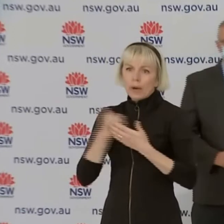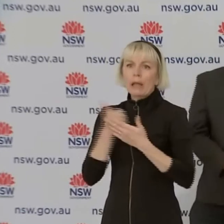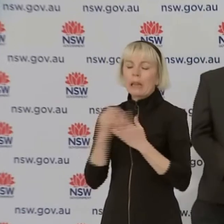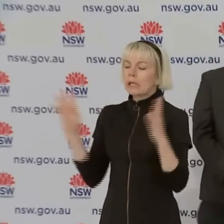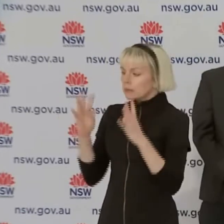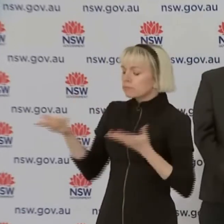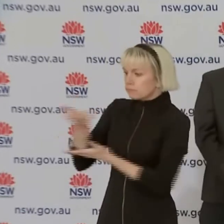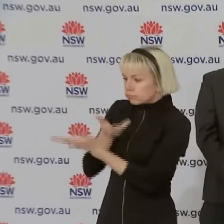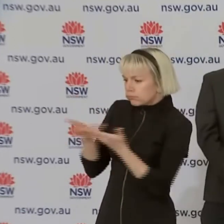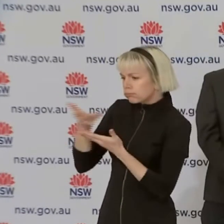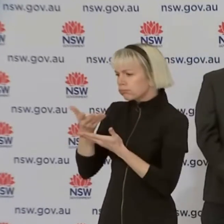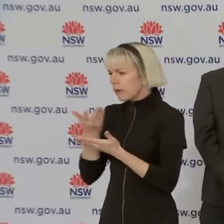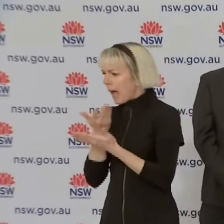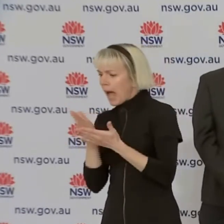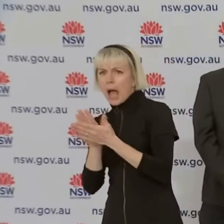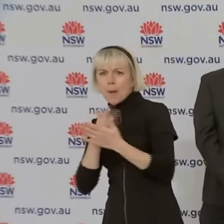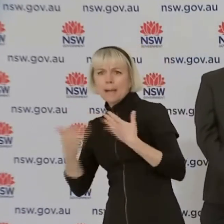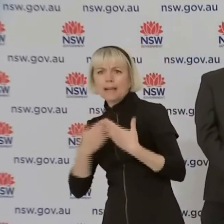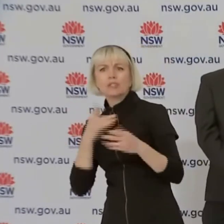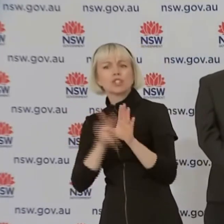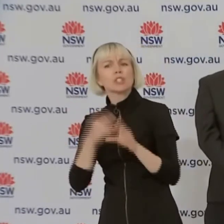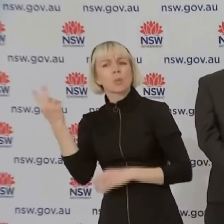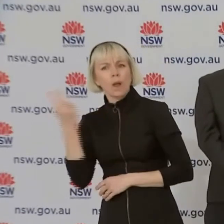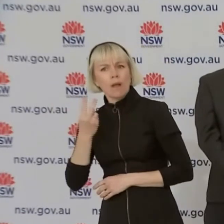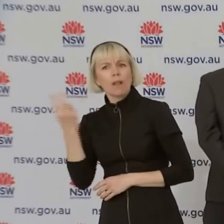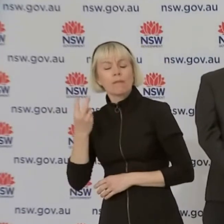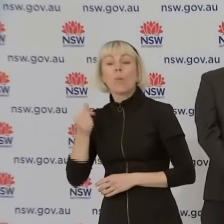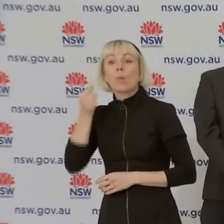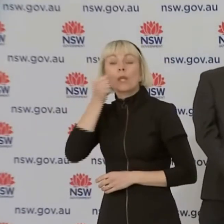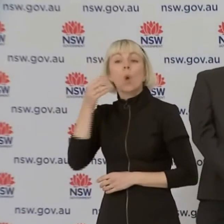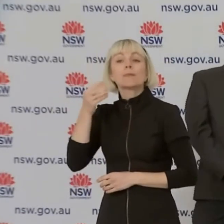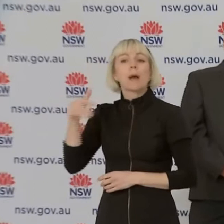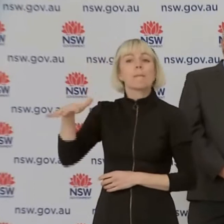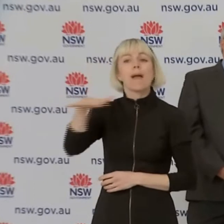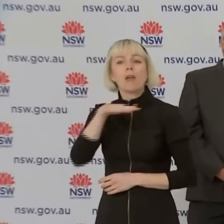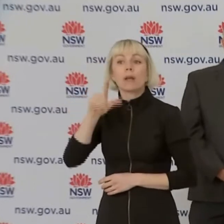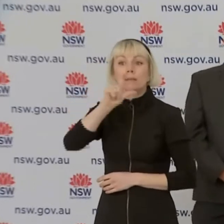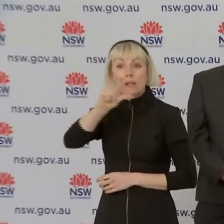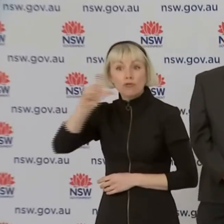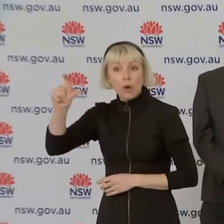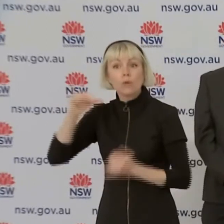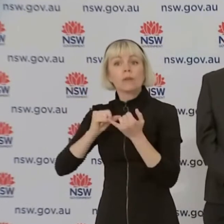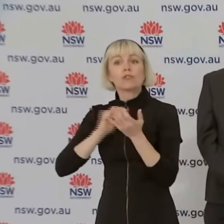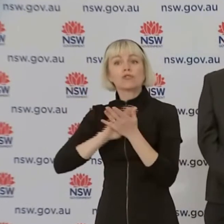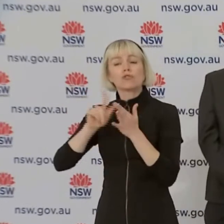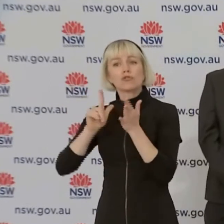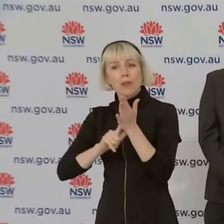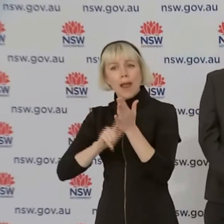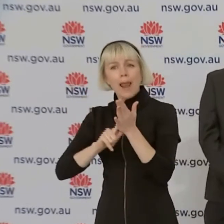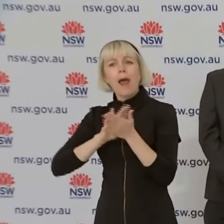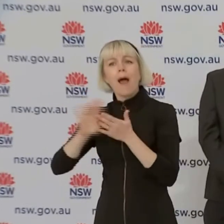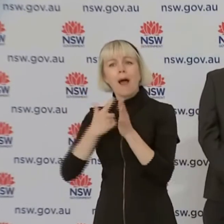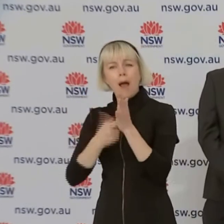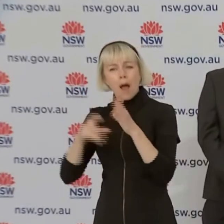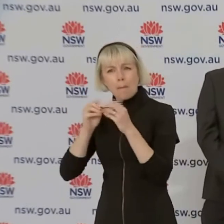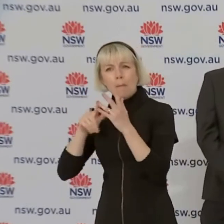look like in certain areas, and we know that in Greater Sydney there are some, including the Central Coast and Shell Harbour and Wollongong, there are some areas which have had very low